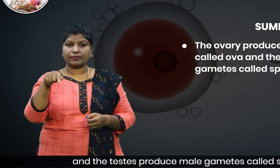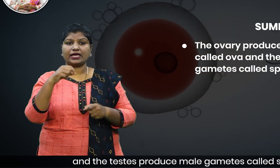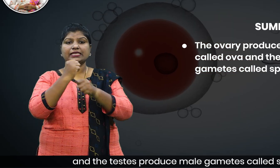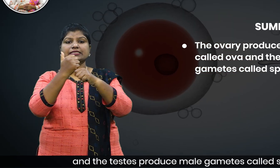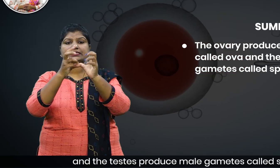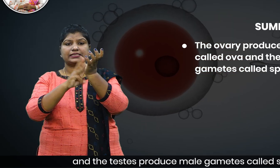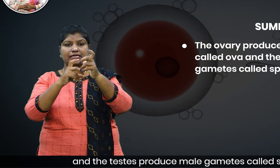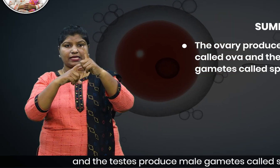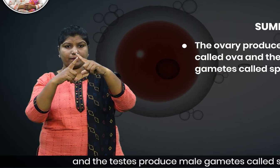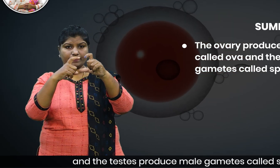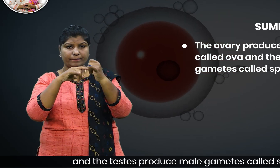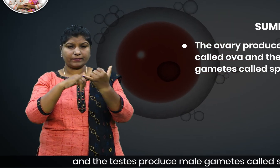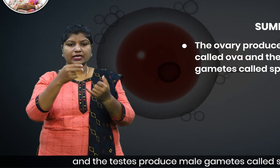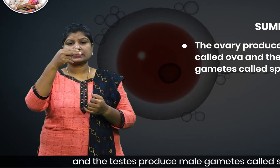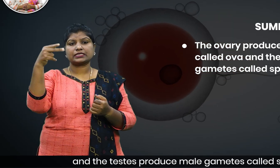called sperms.